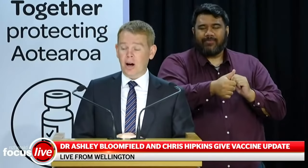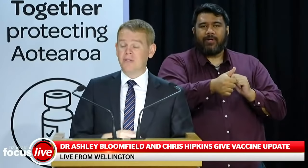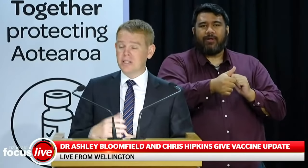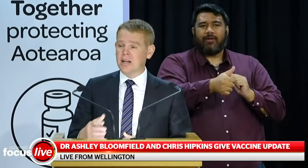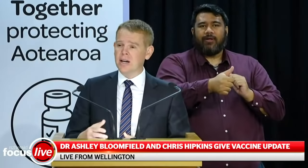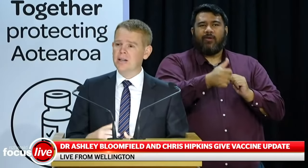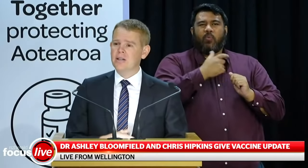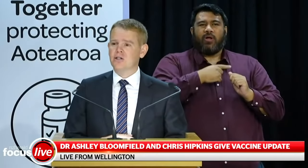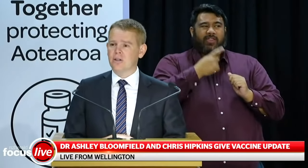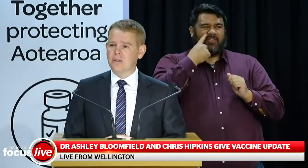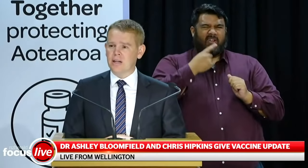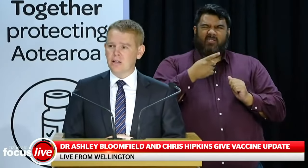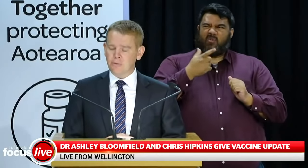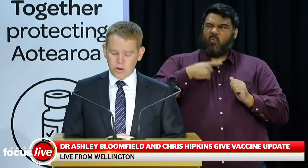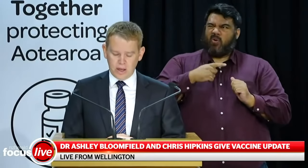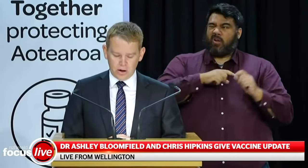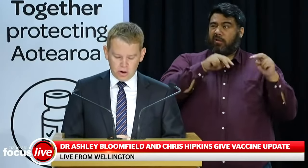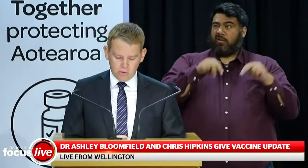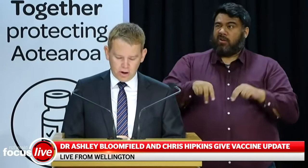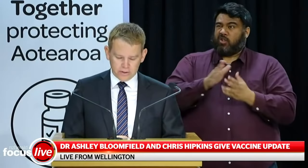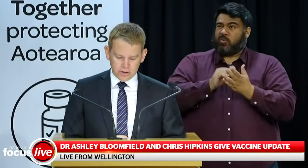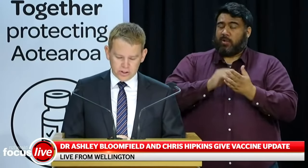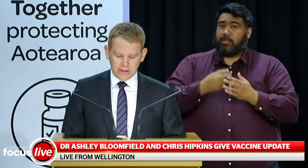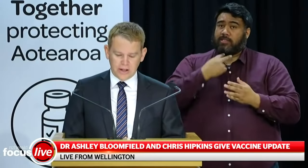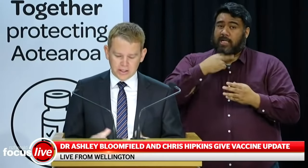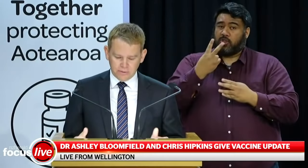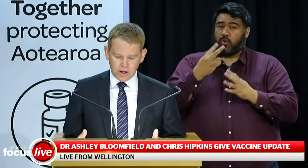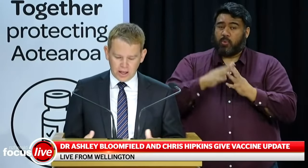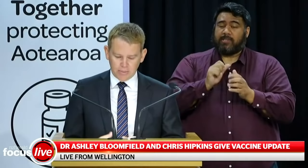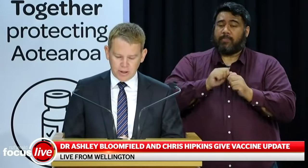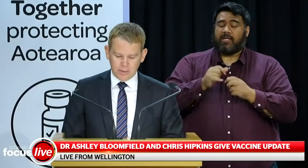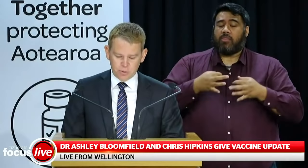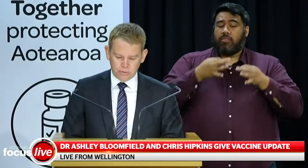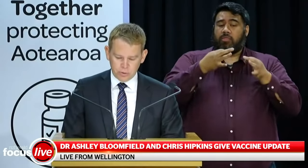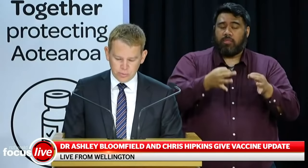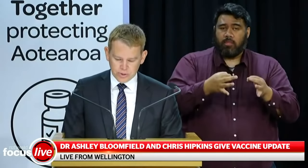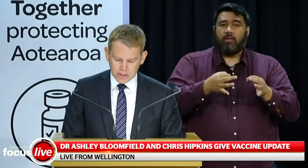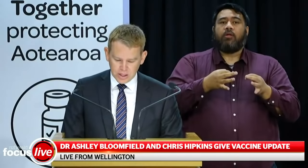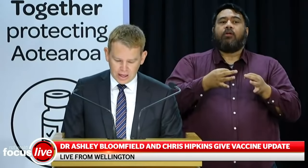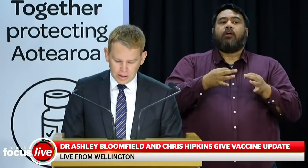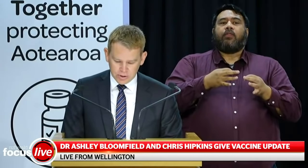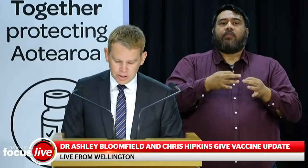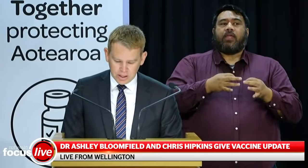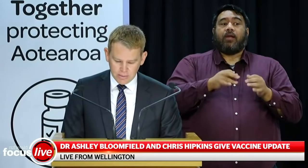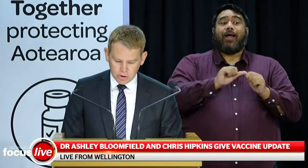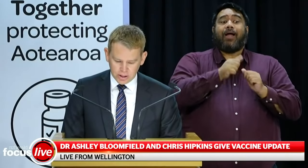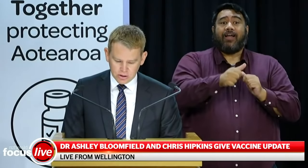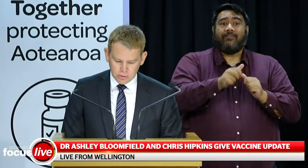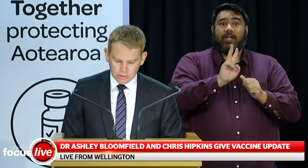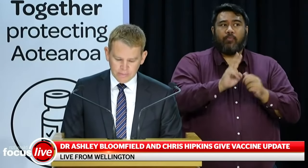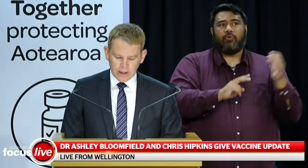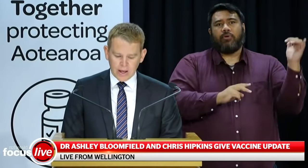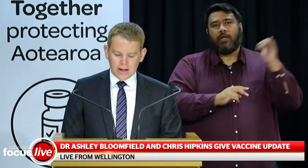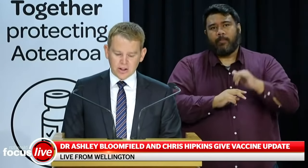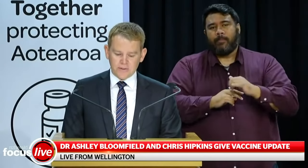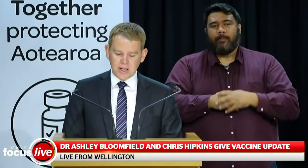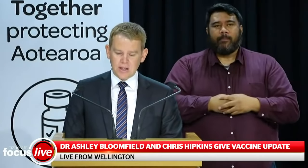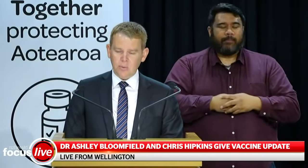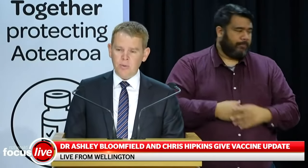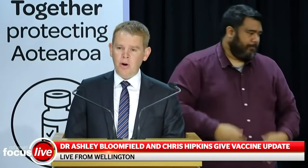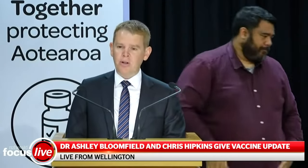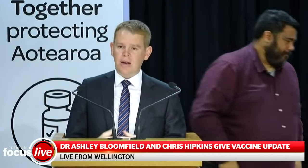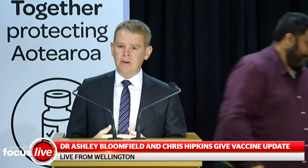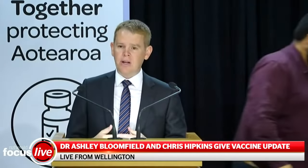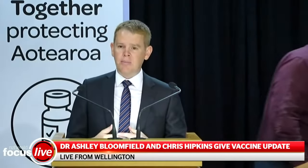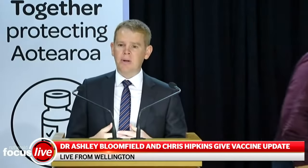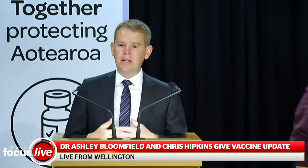Sunday, or after Sunday, so that they can avoid that on arrival in New Zealand. That is freeing up a number of rooms within MIQ. As I've said,